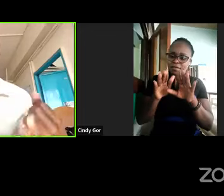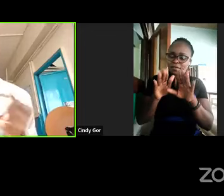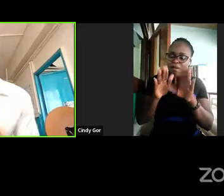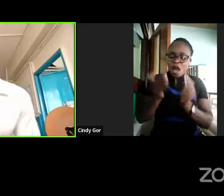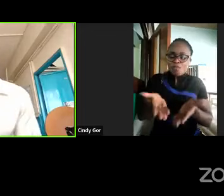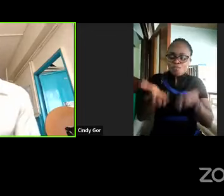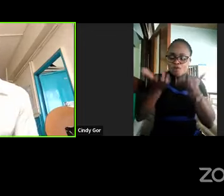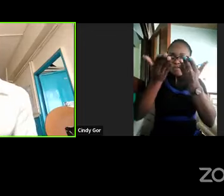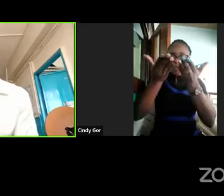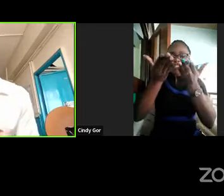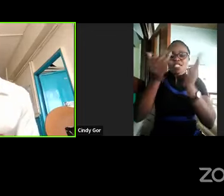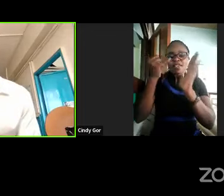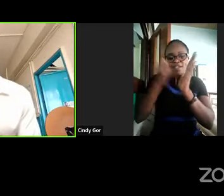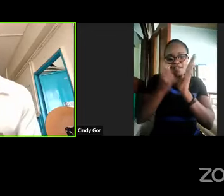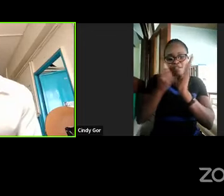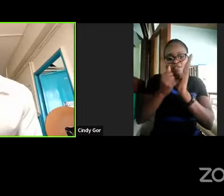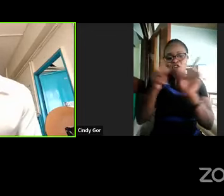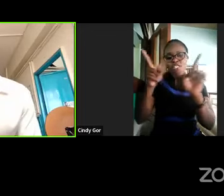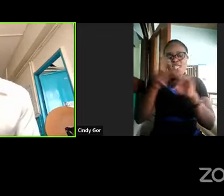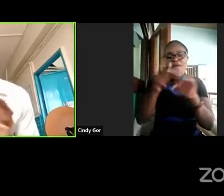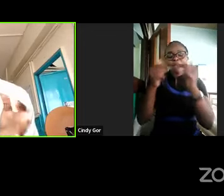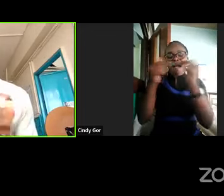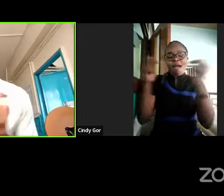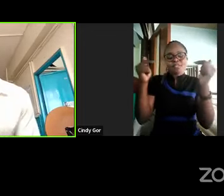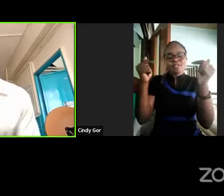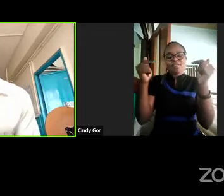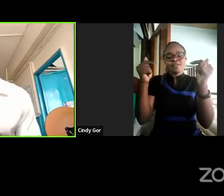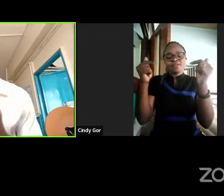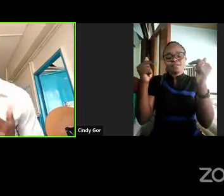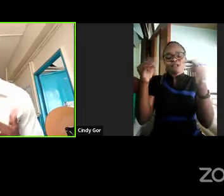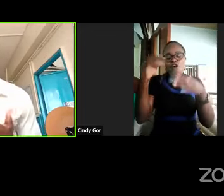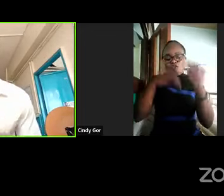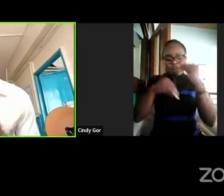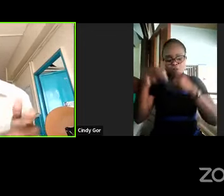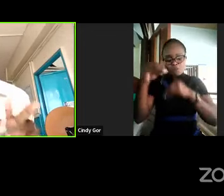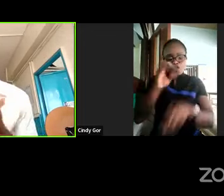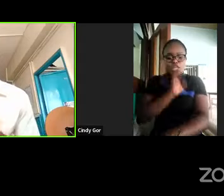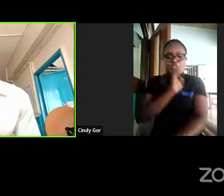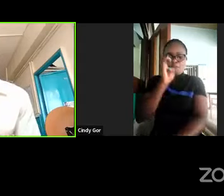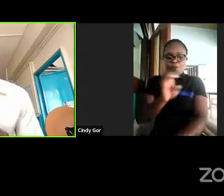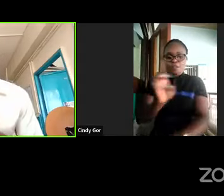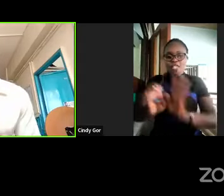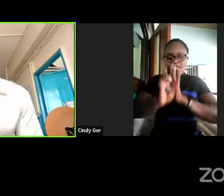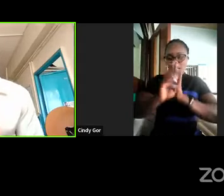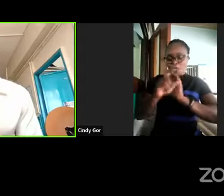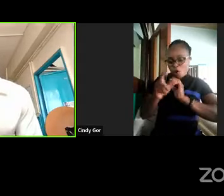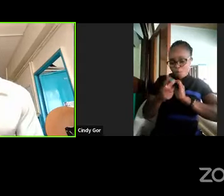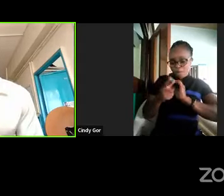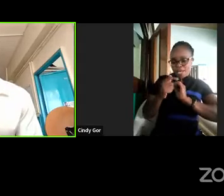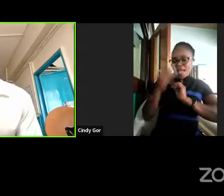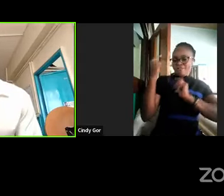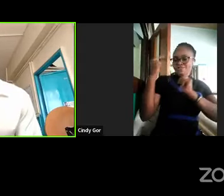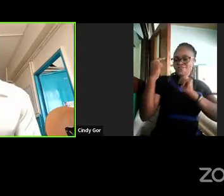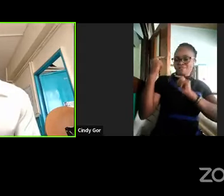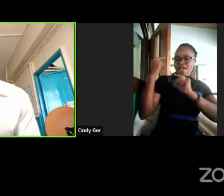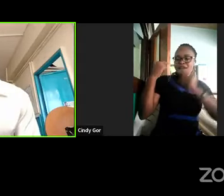the strategies we can use is media campaigns. We can also do education and training. We can also do community engagement, especially community engagement,